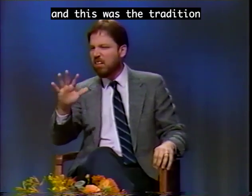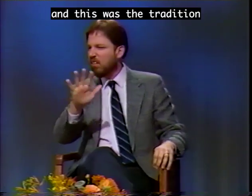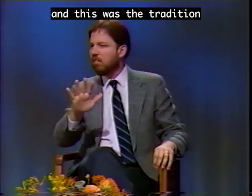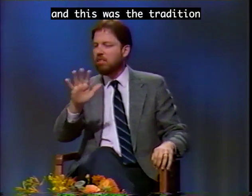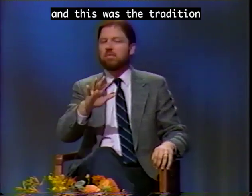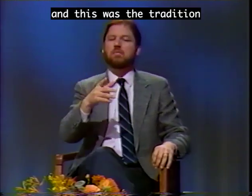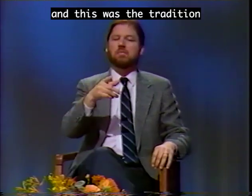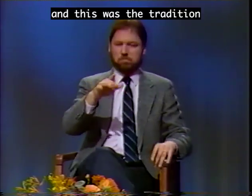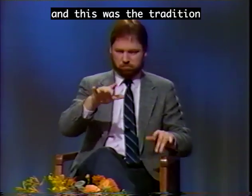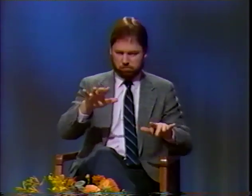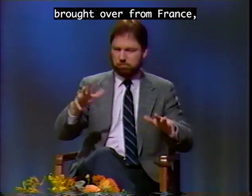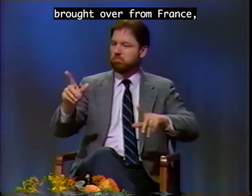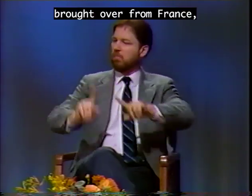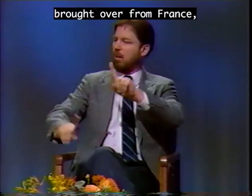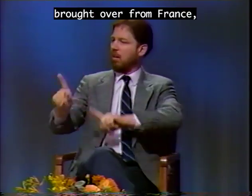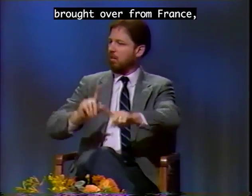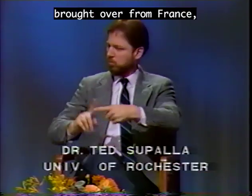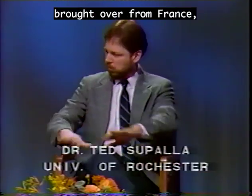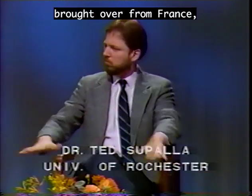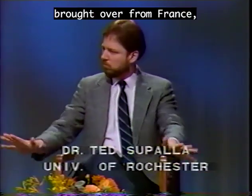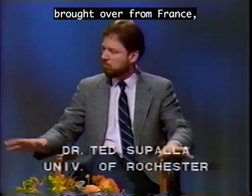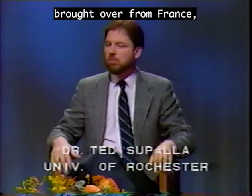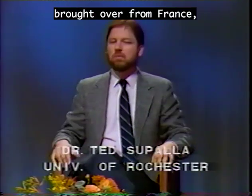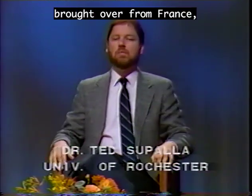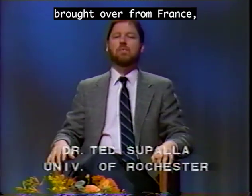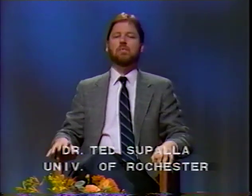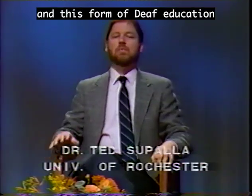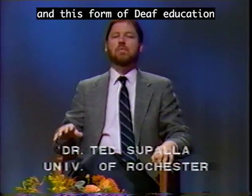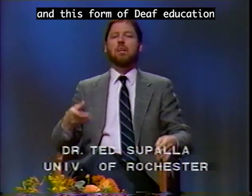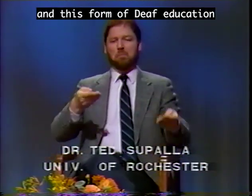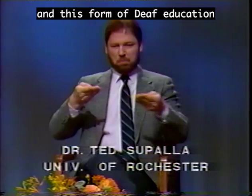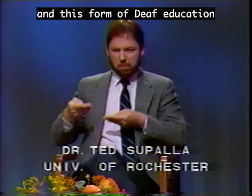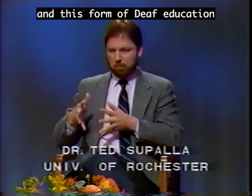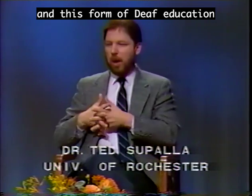children, and this was the tradition brought over from France. And